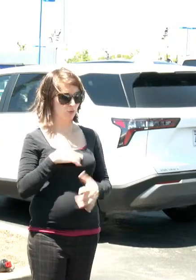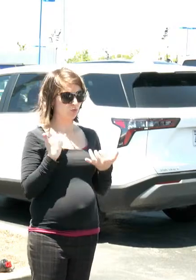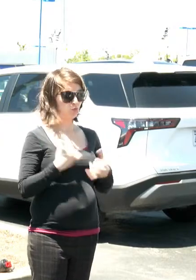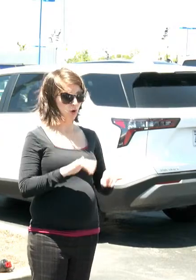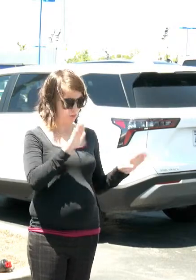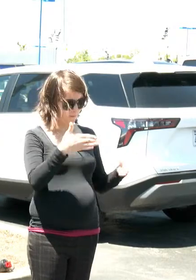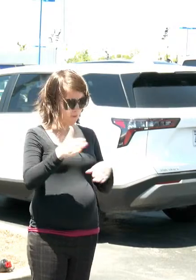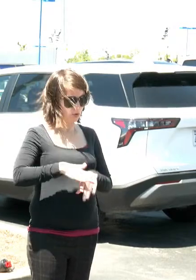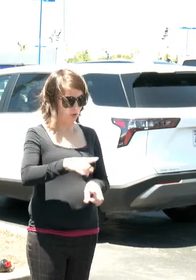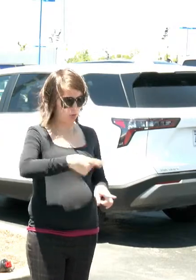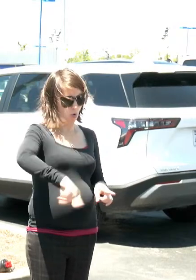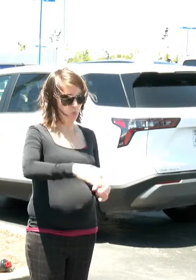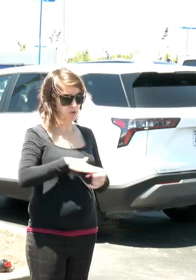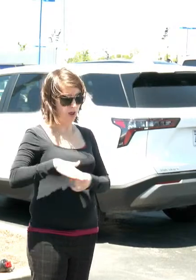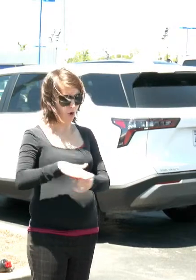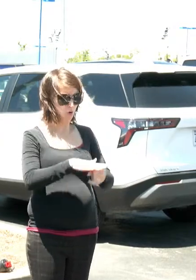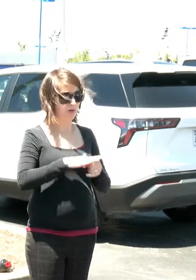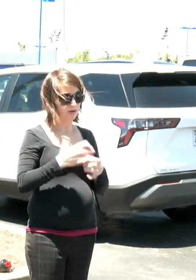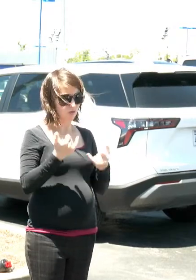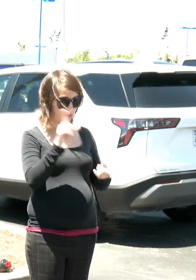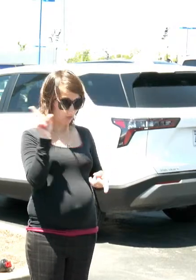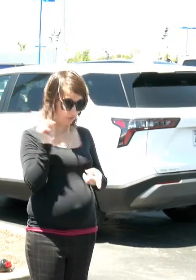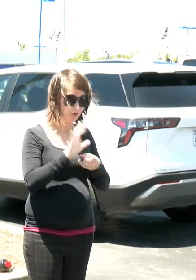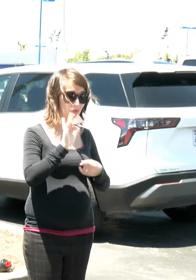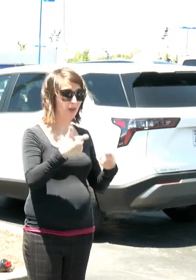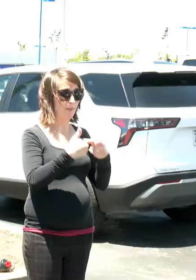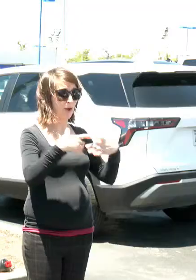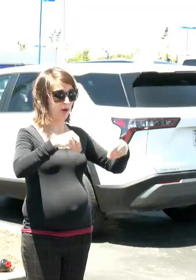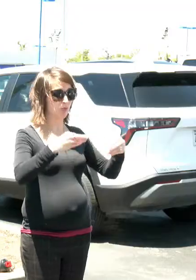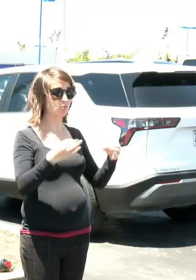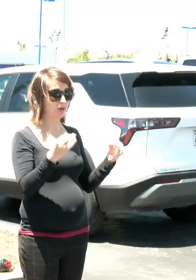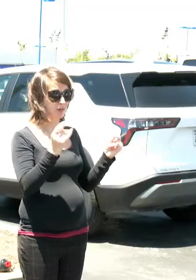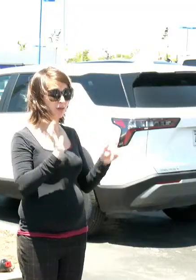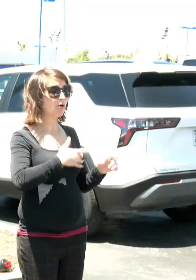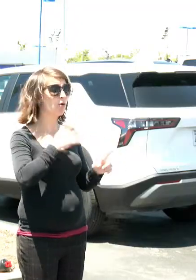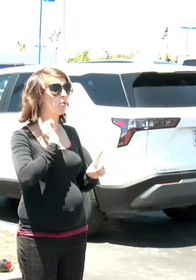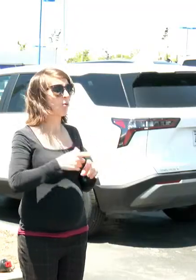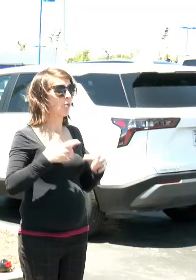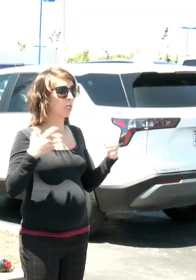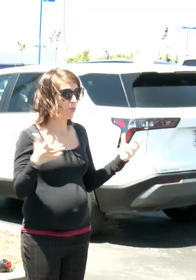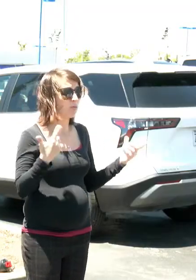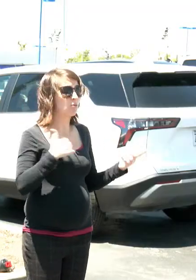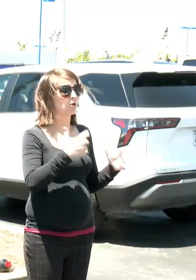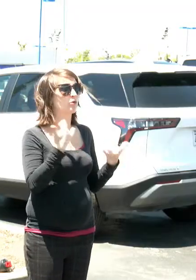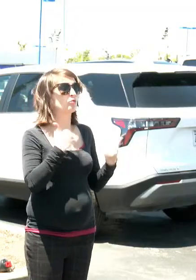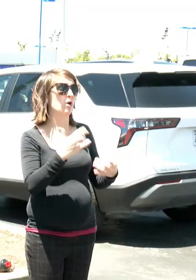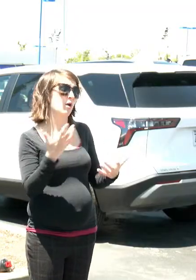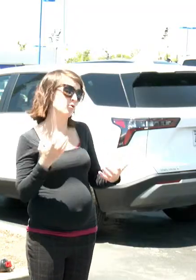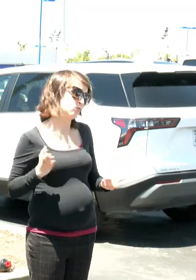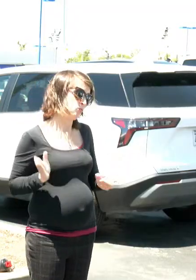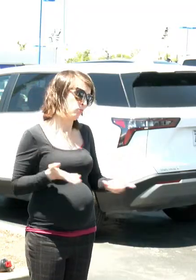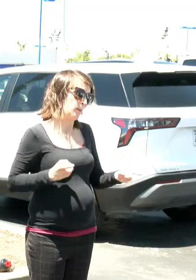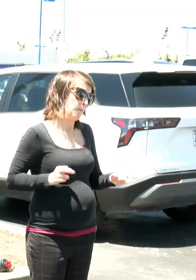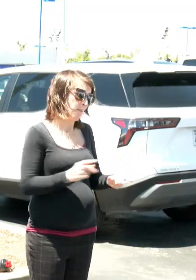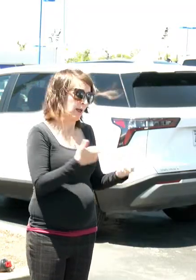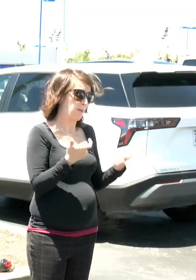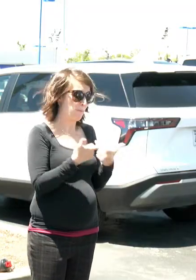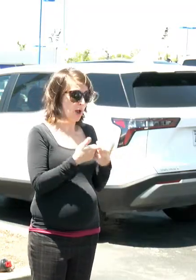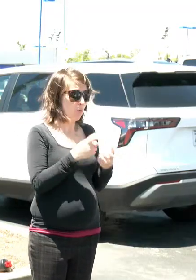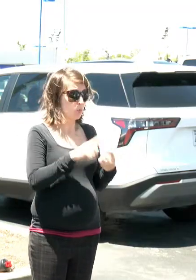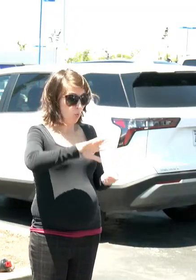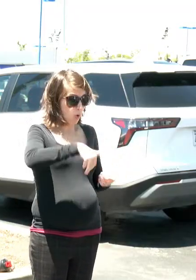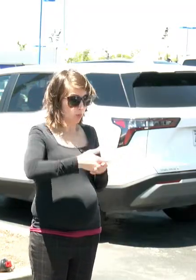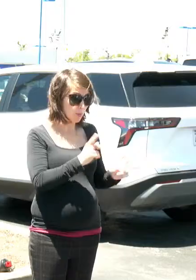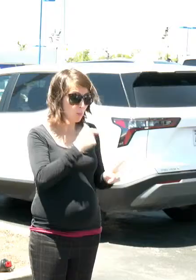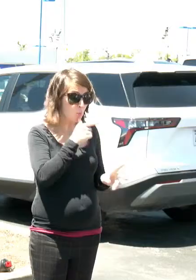reduce those quickly. Our goal is to try to have power restored to all those restorable